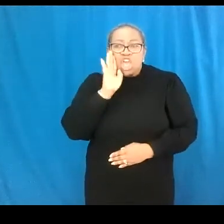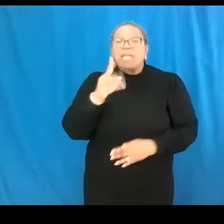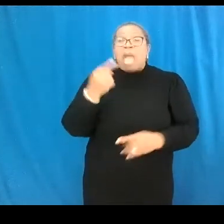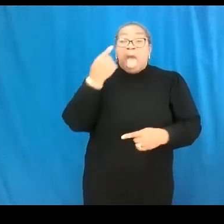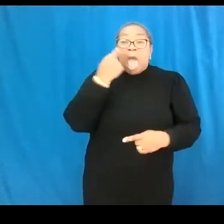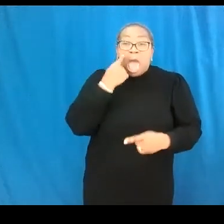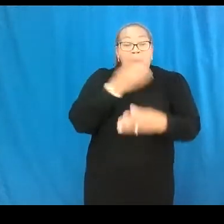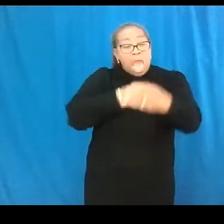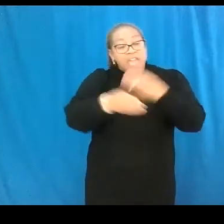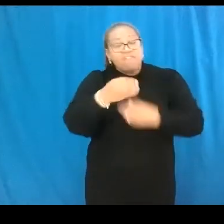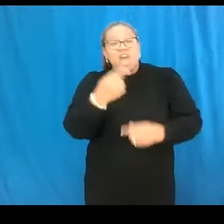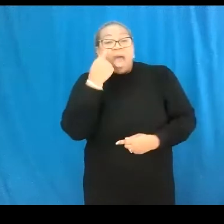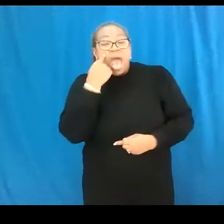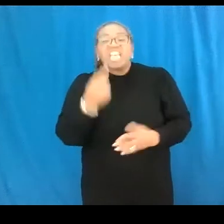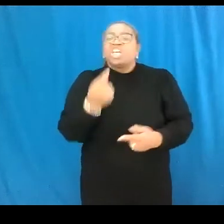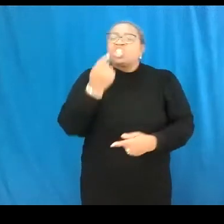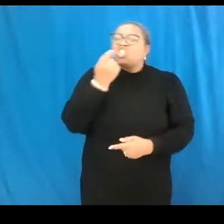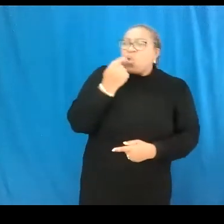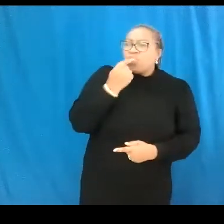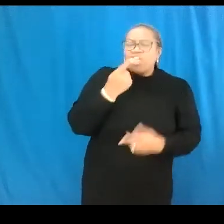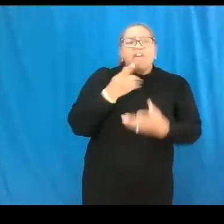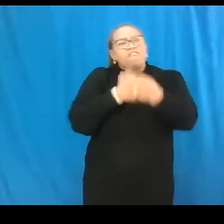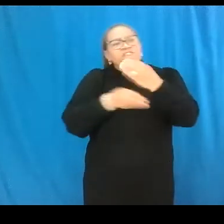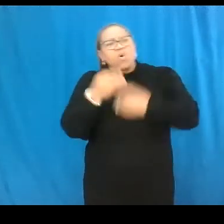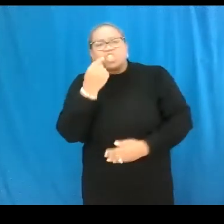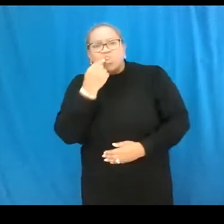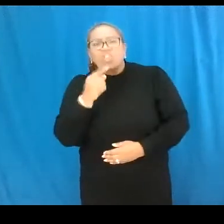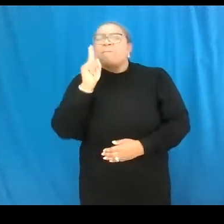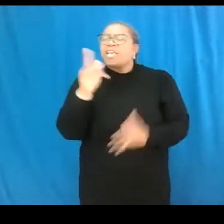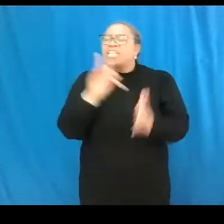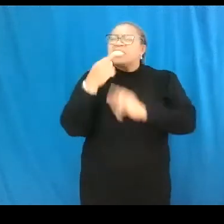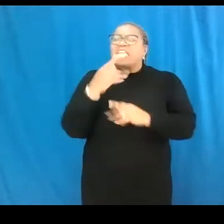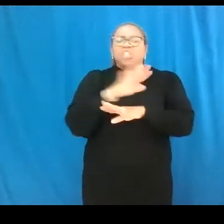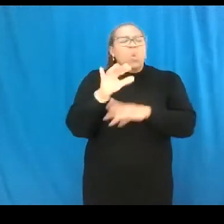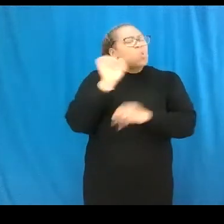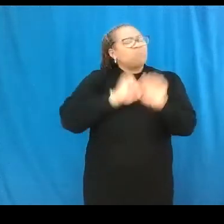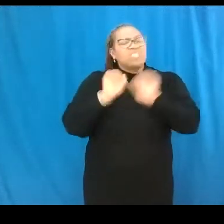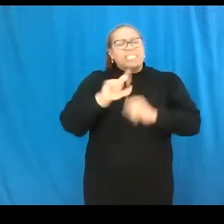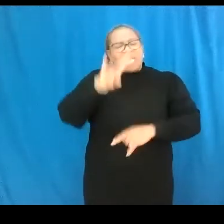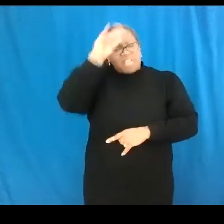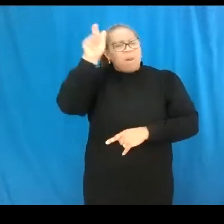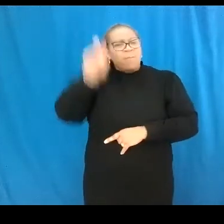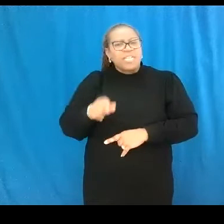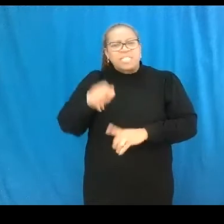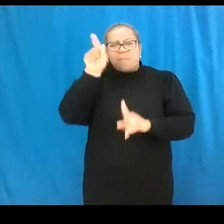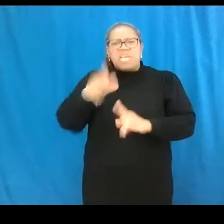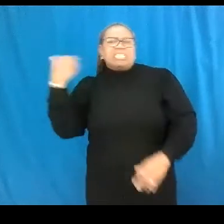teeth. But I tell you, do not resist an evil person. If anyone slaps you on the right cheek, turn to